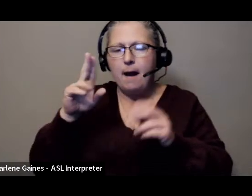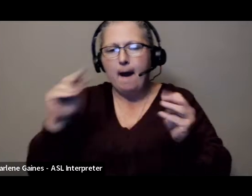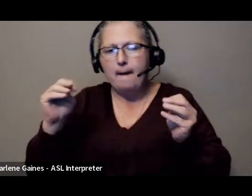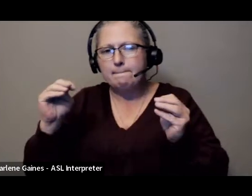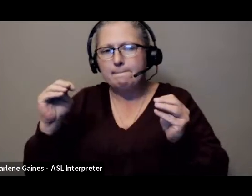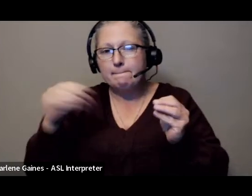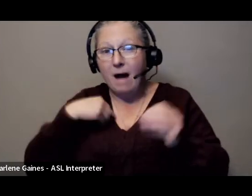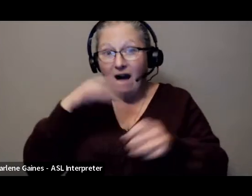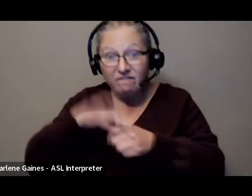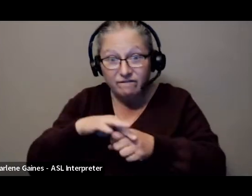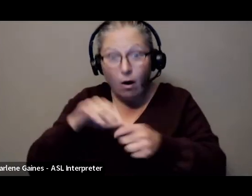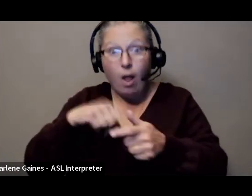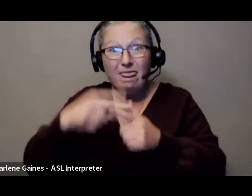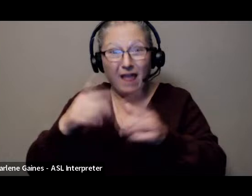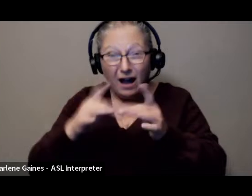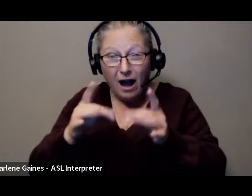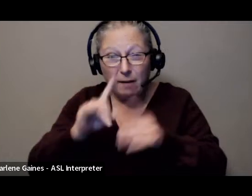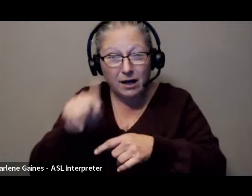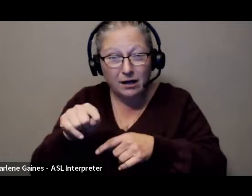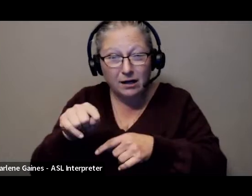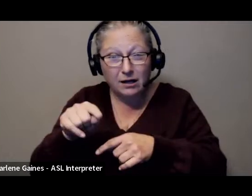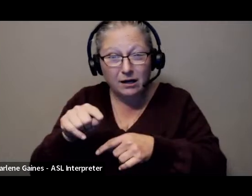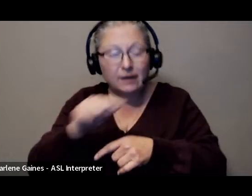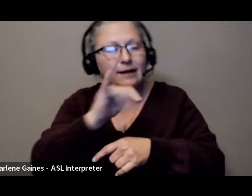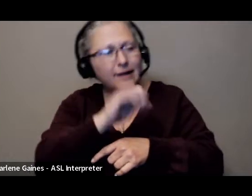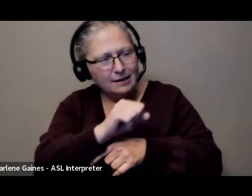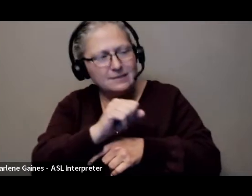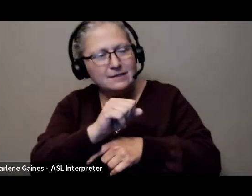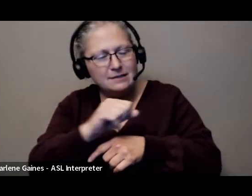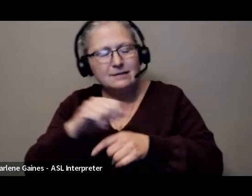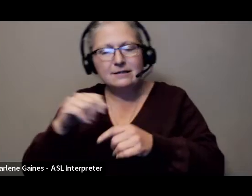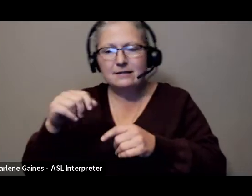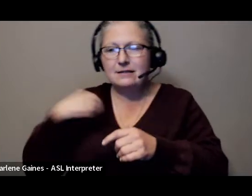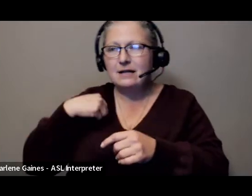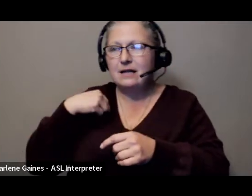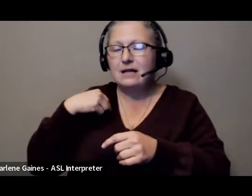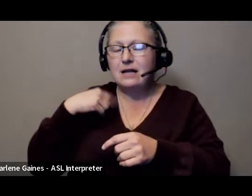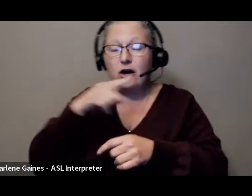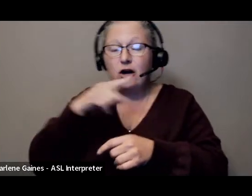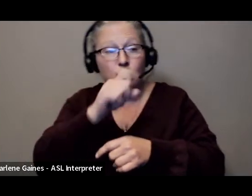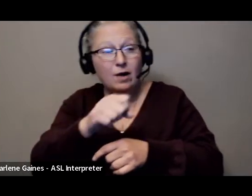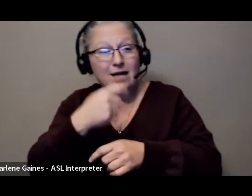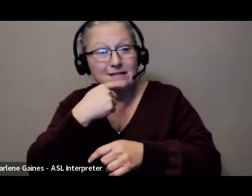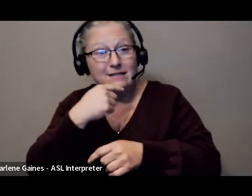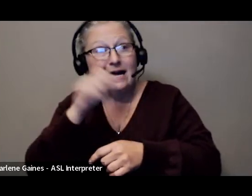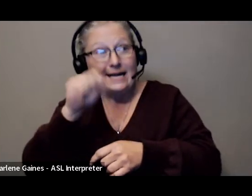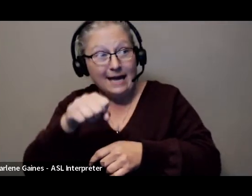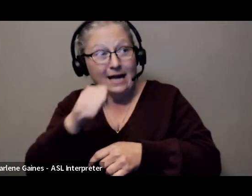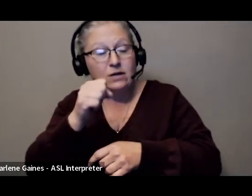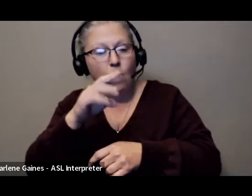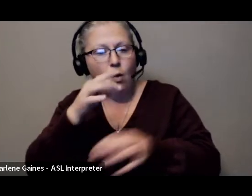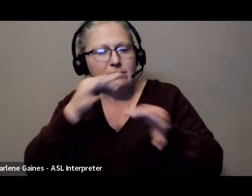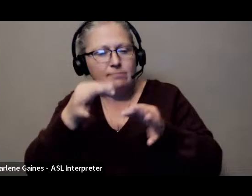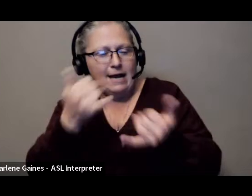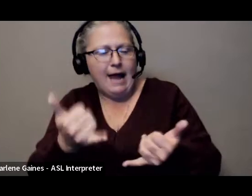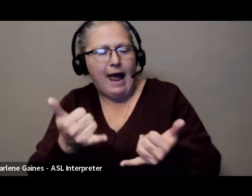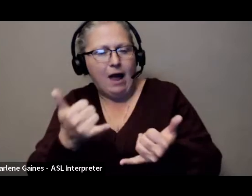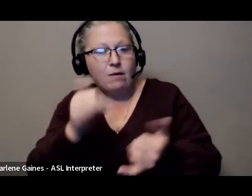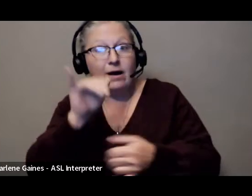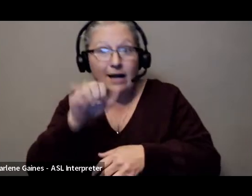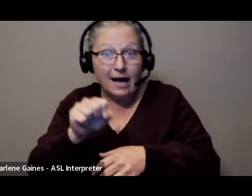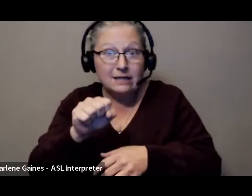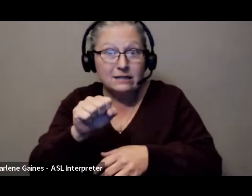So do I vote and then make a comment? Or Yes, I vote aye. you can say I, and you can always explain yourself right now. It's like